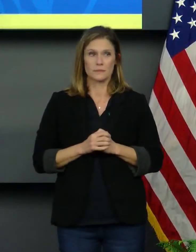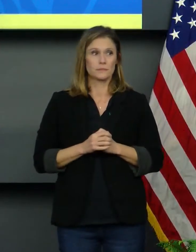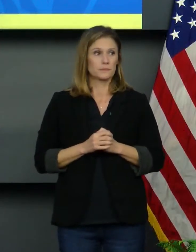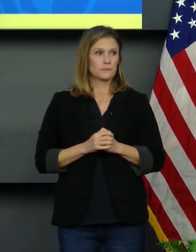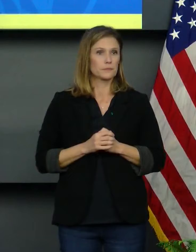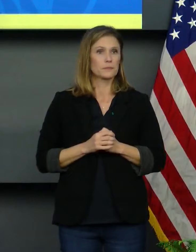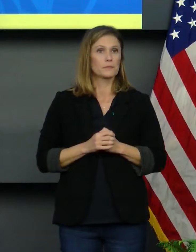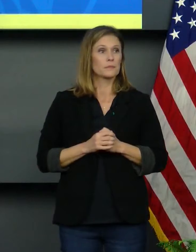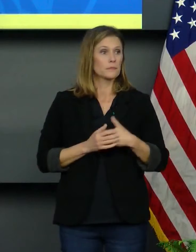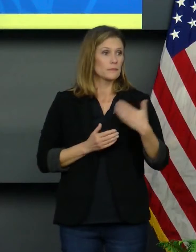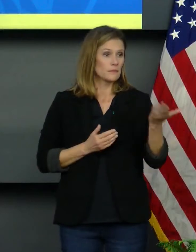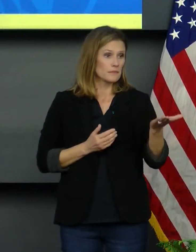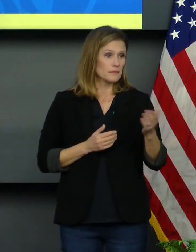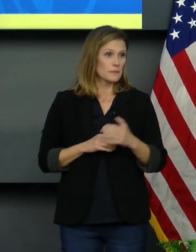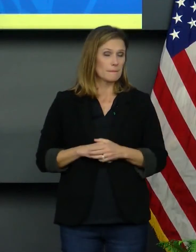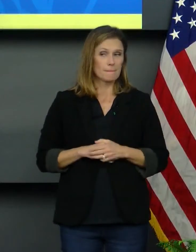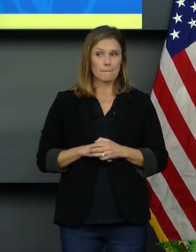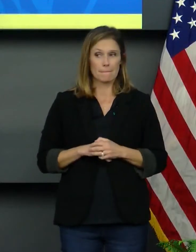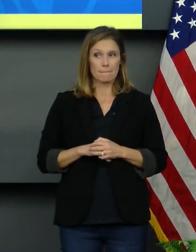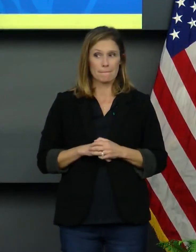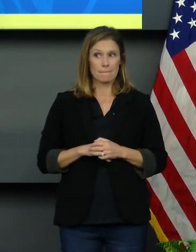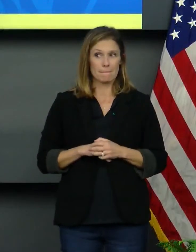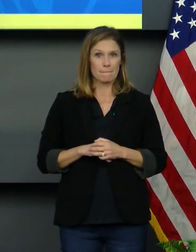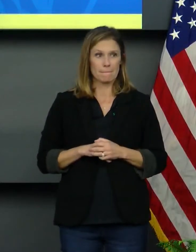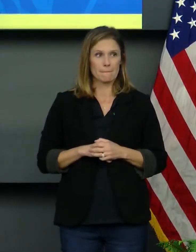any. Melinda?